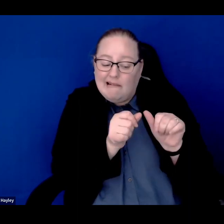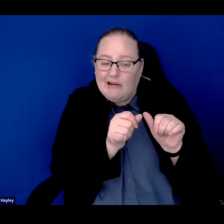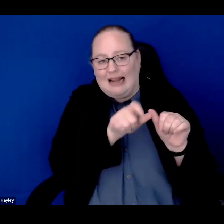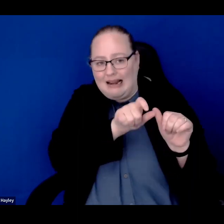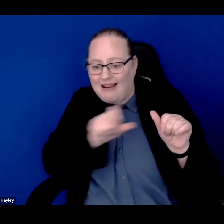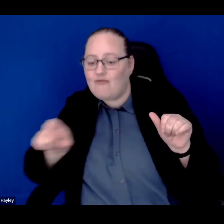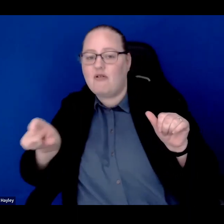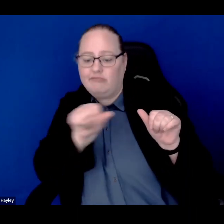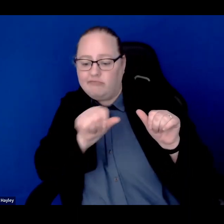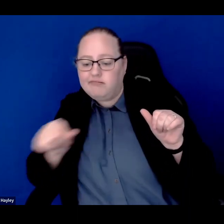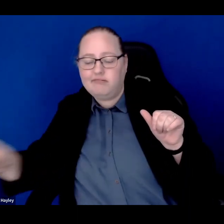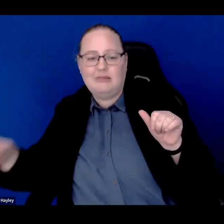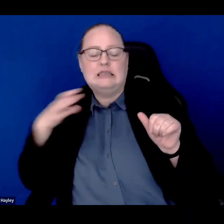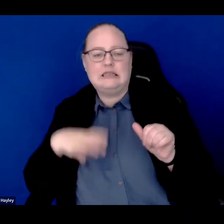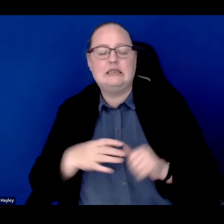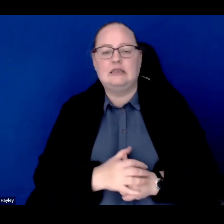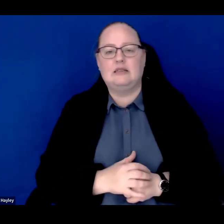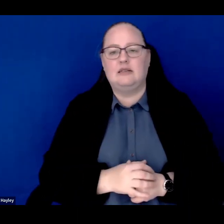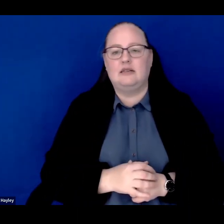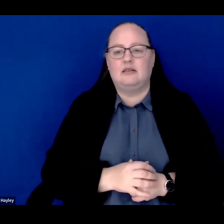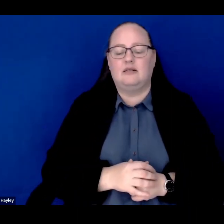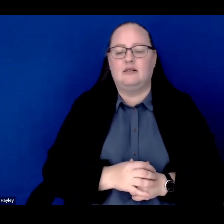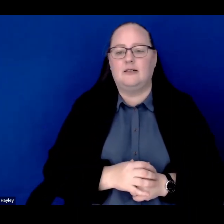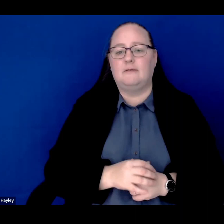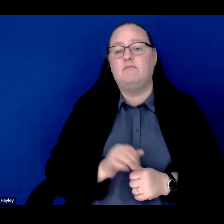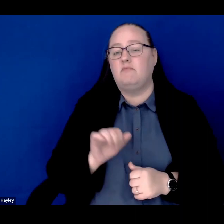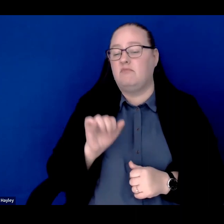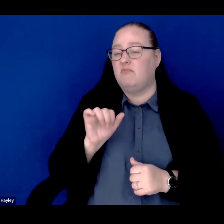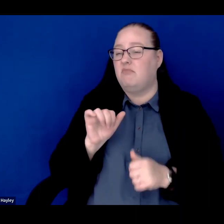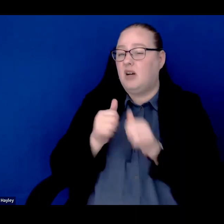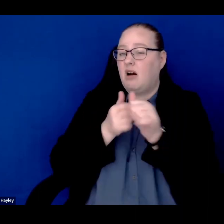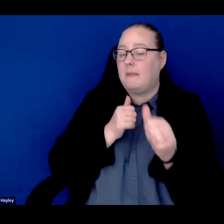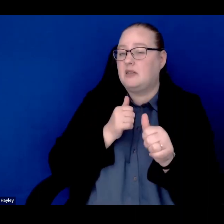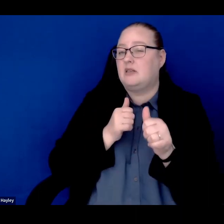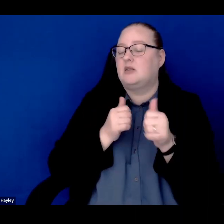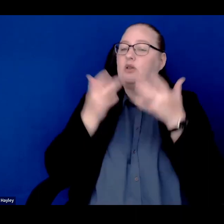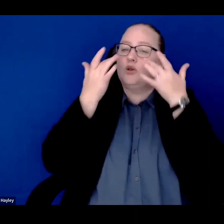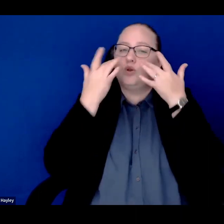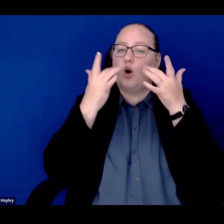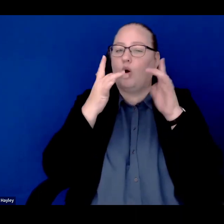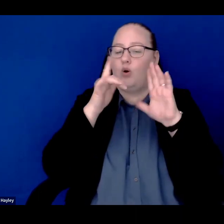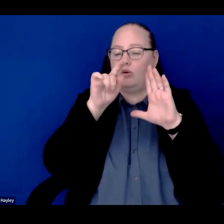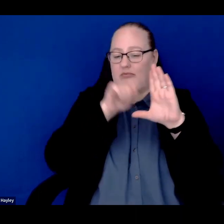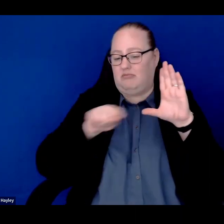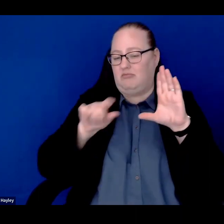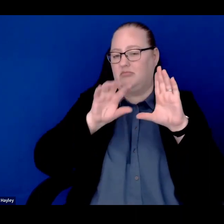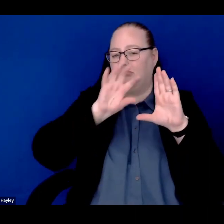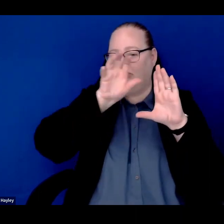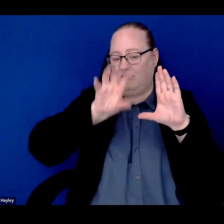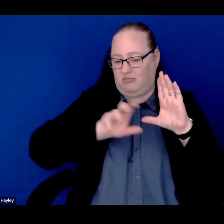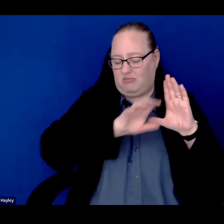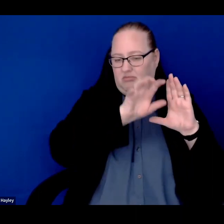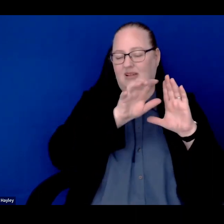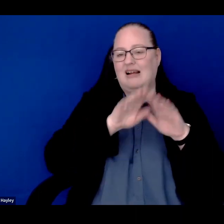companies, because those national donuts that I showed, and we've done a lot of work with cities and with subnational